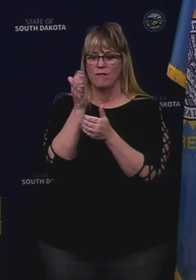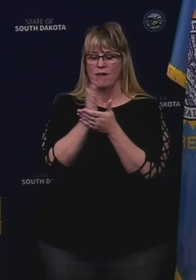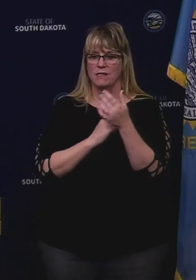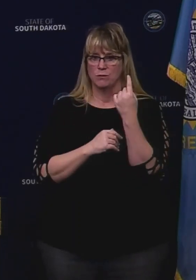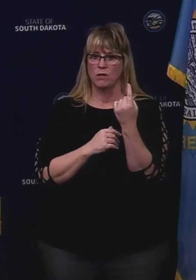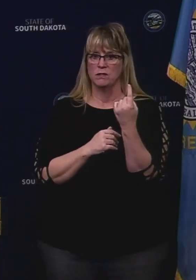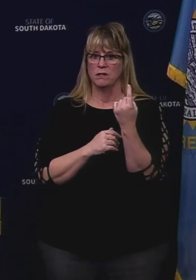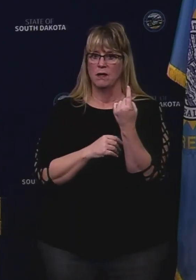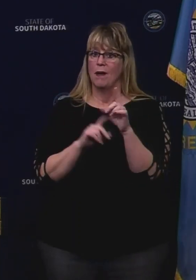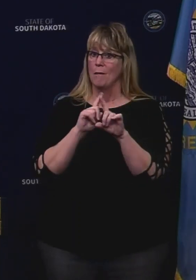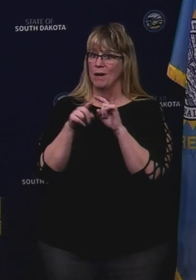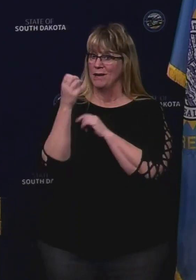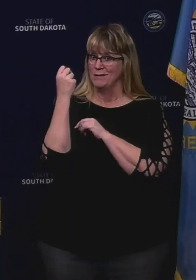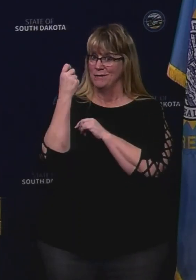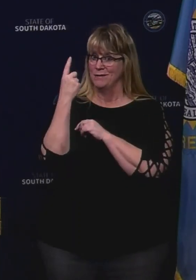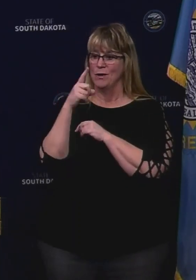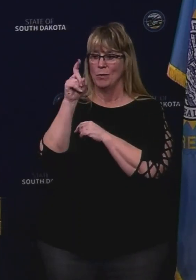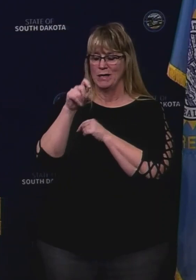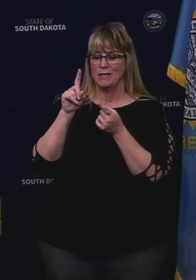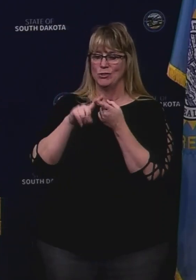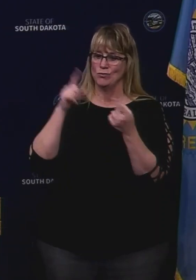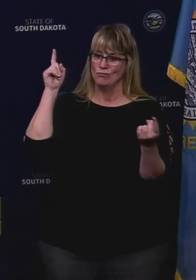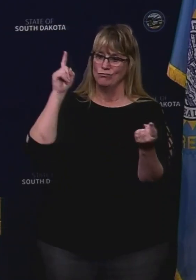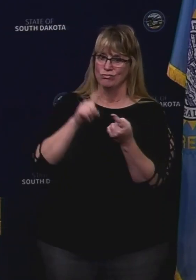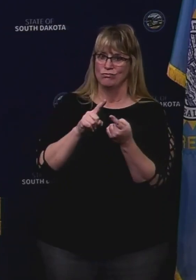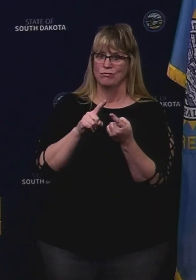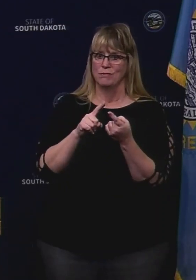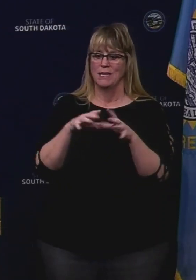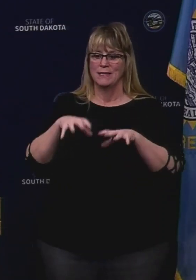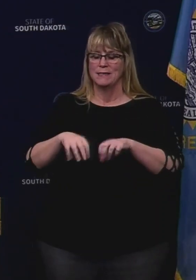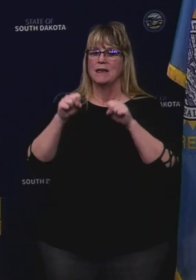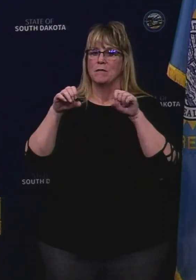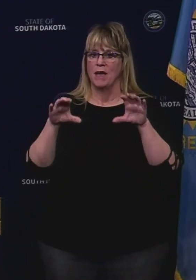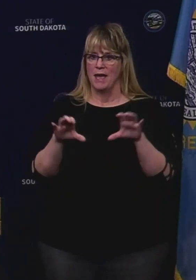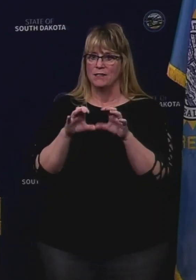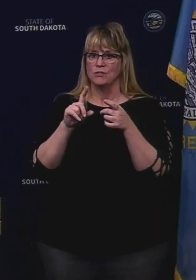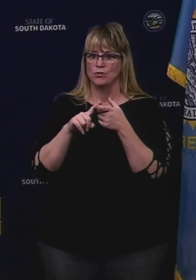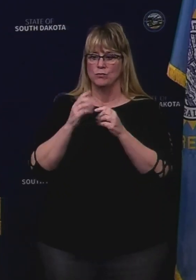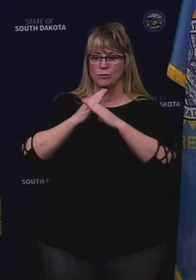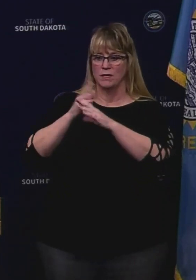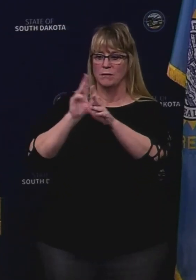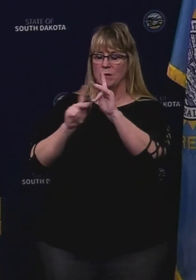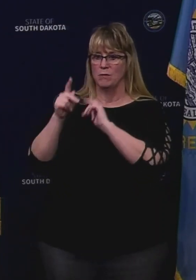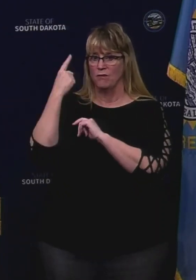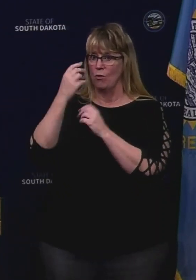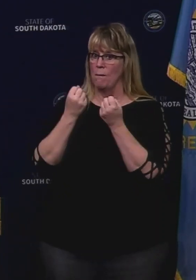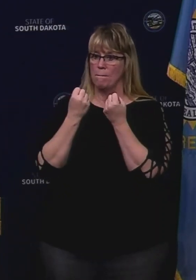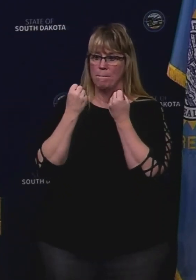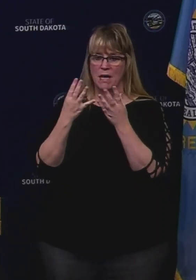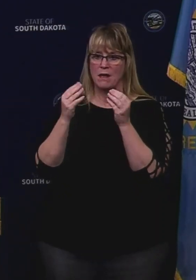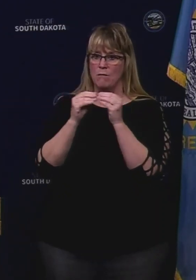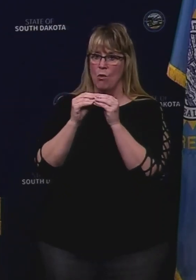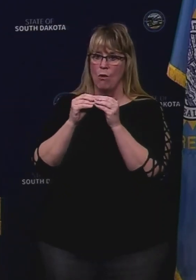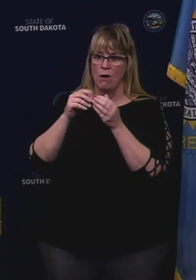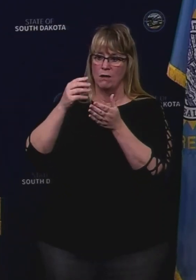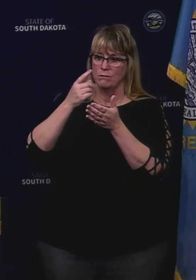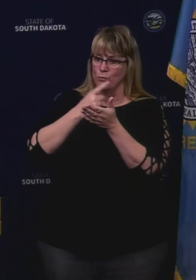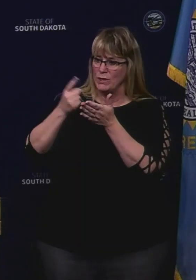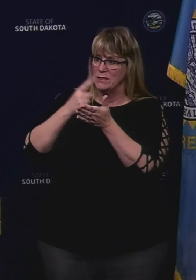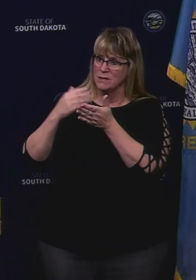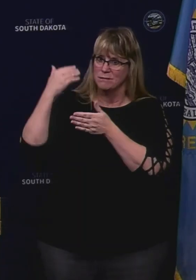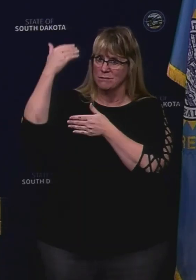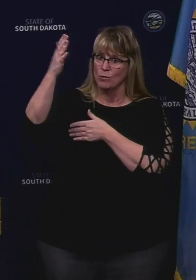1. But we'll have to continue to mitigate and take actions in order to protect people here for several more weeks. So we're looking at